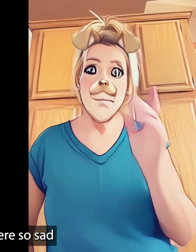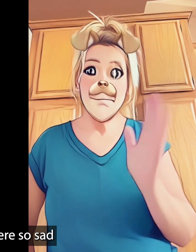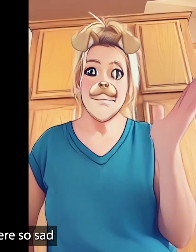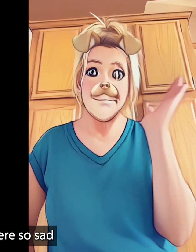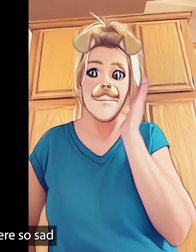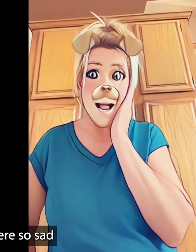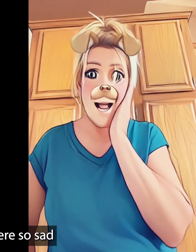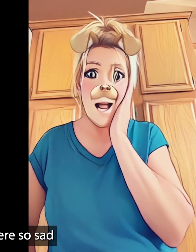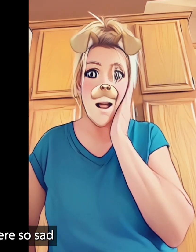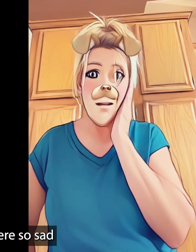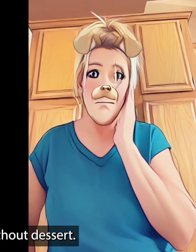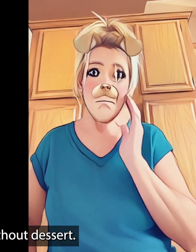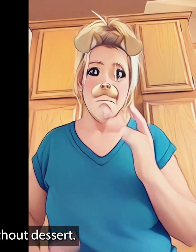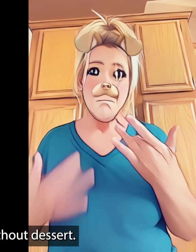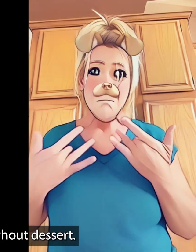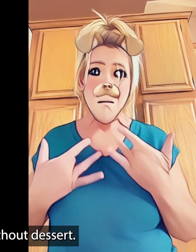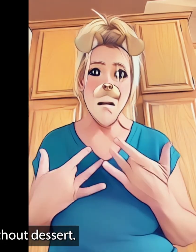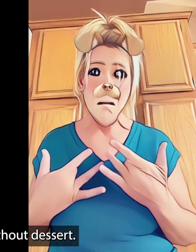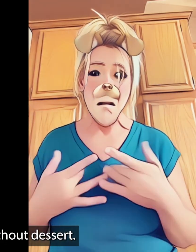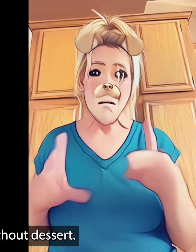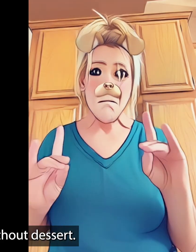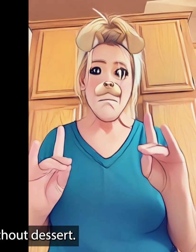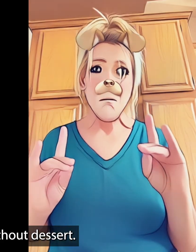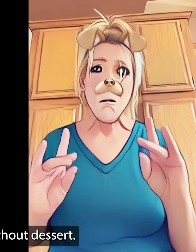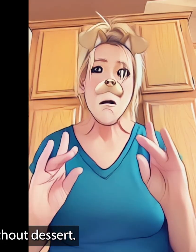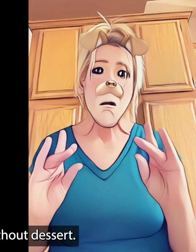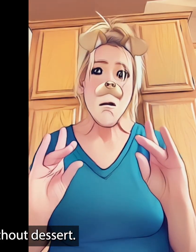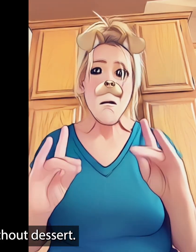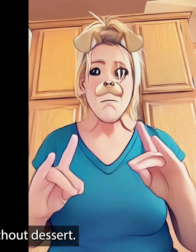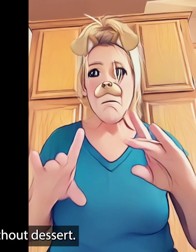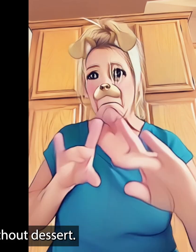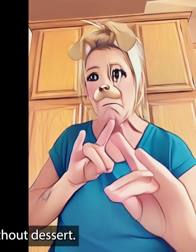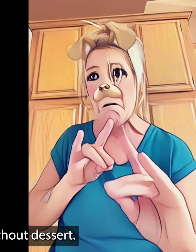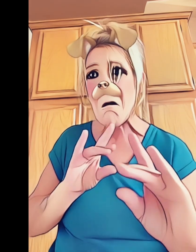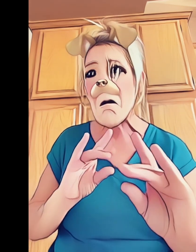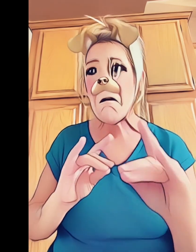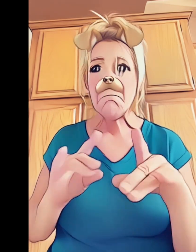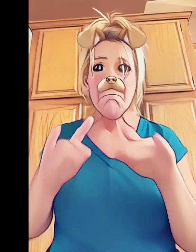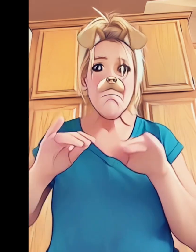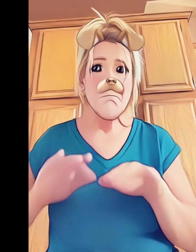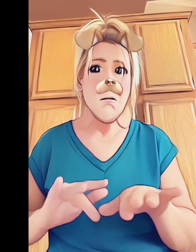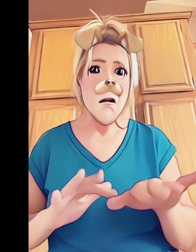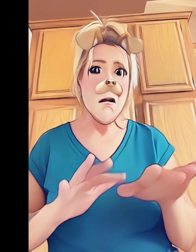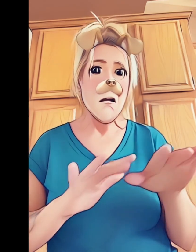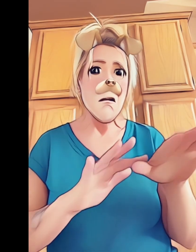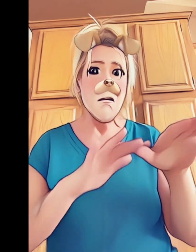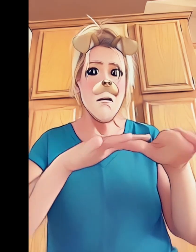And the puppies were so sad as they went to bed without dessert.